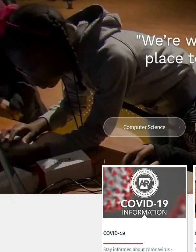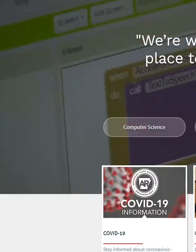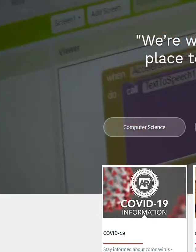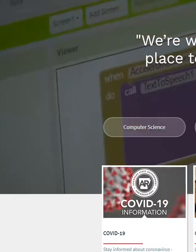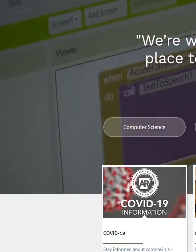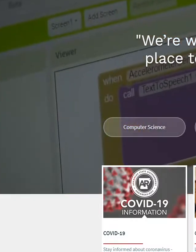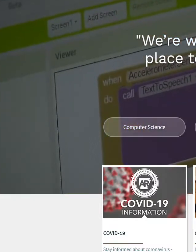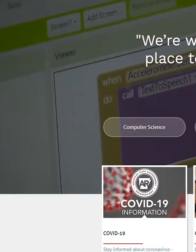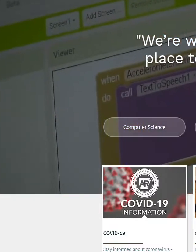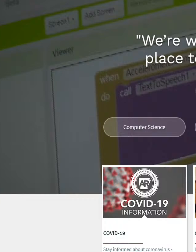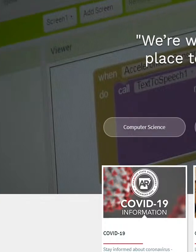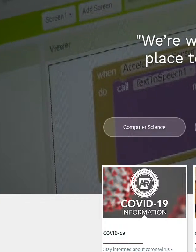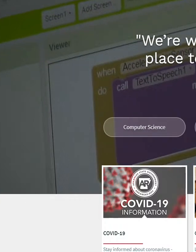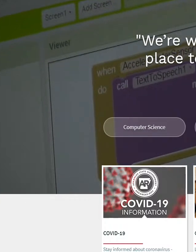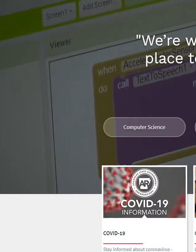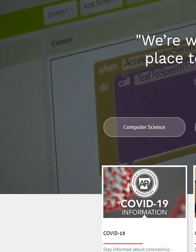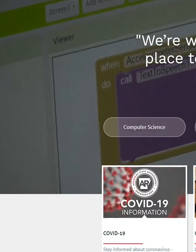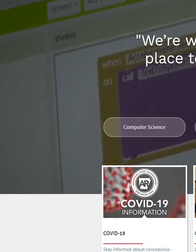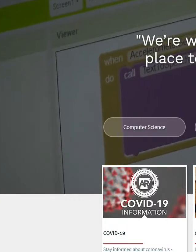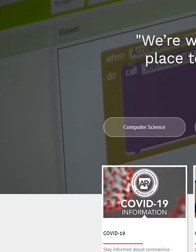You got it? Okay. Thank you.